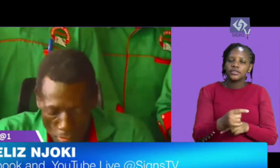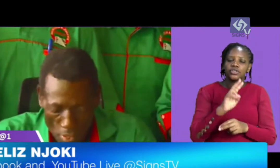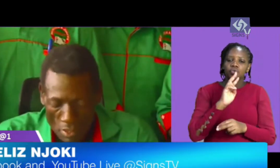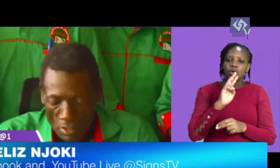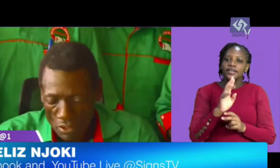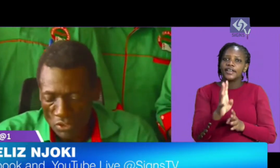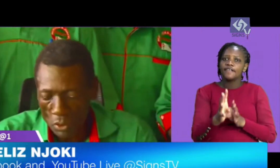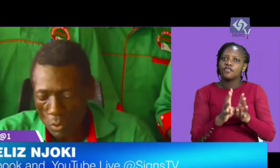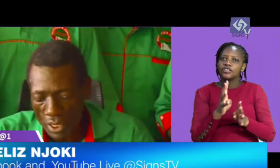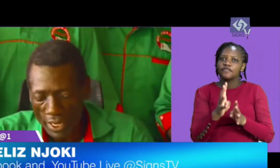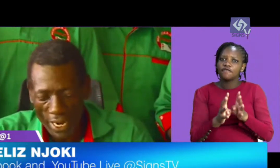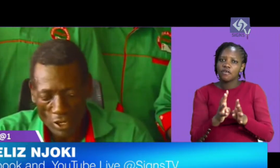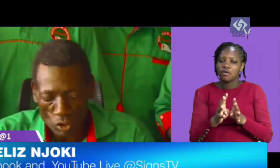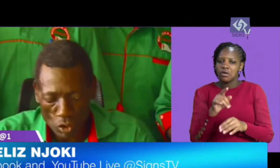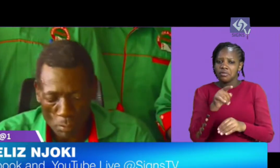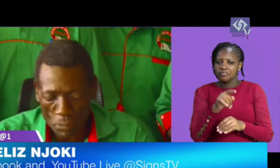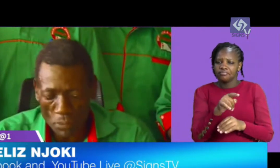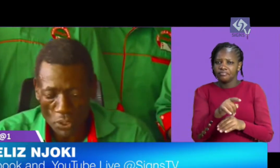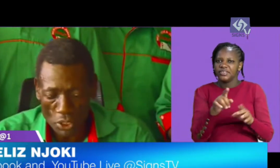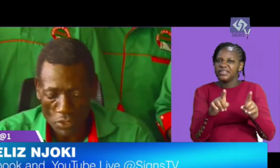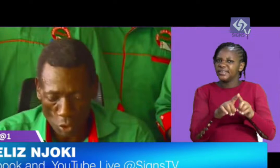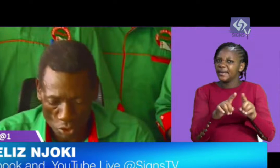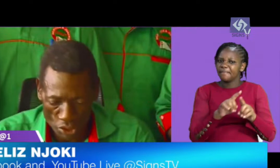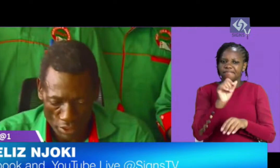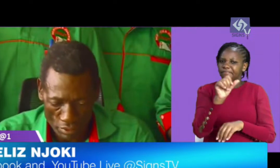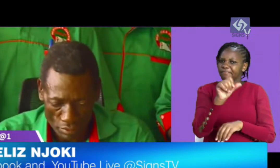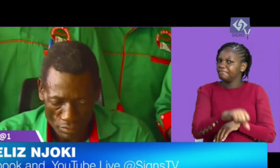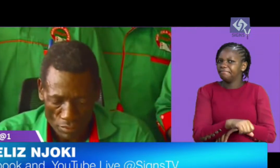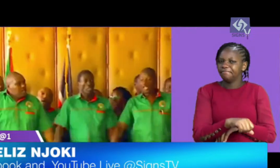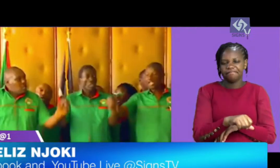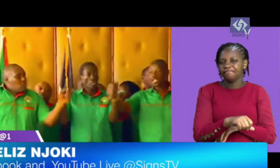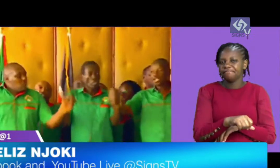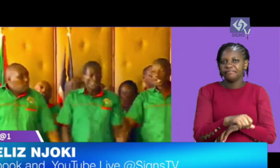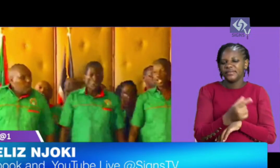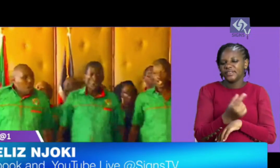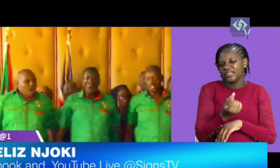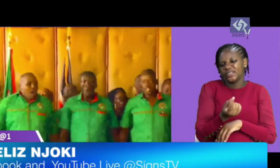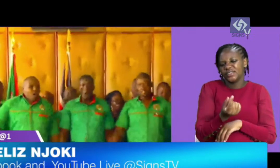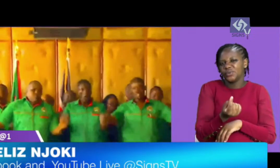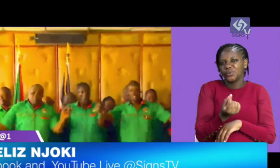22,244 is equally a drop in the ocean.